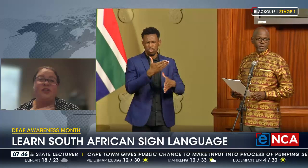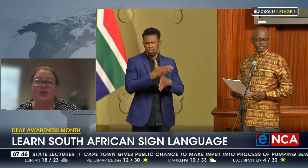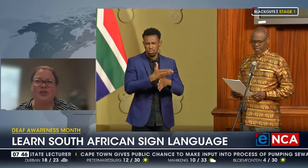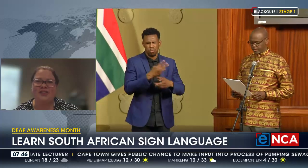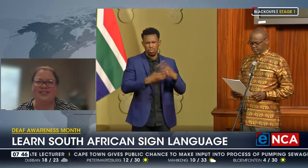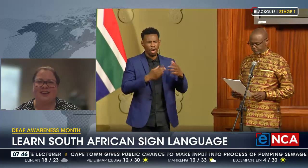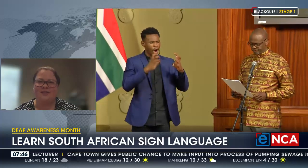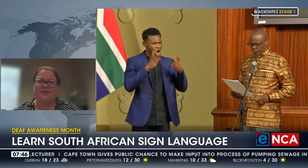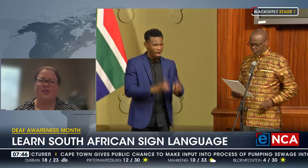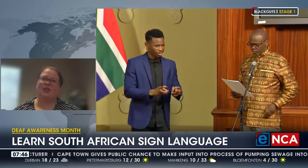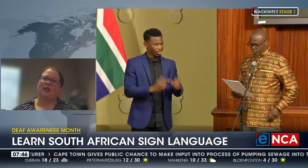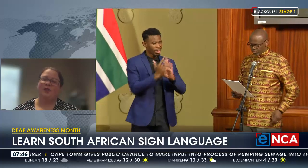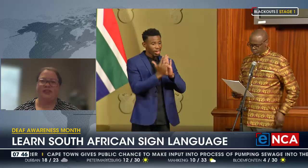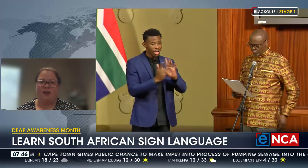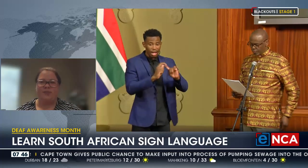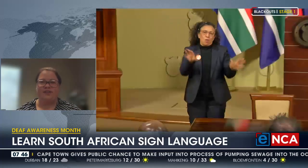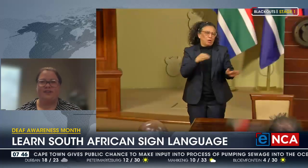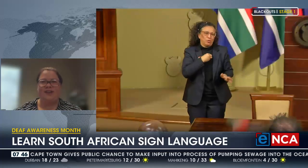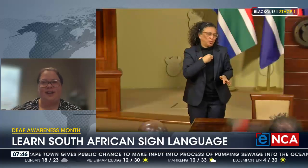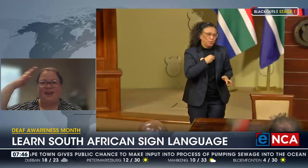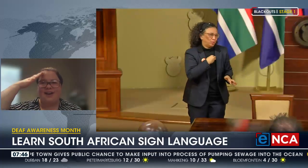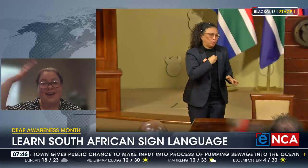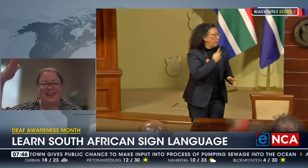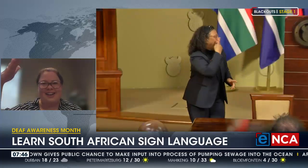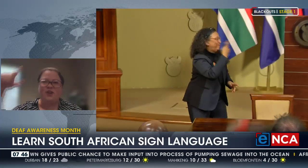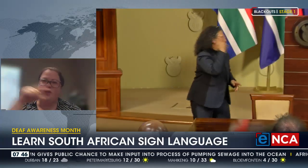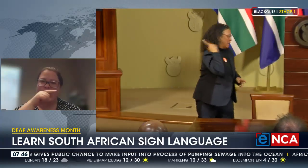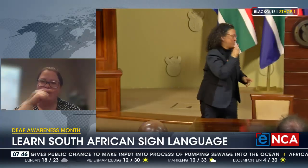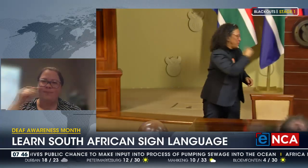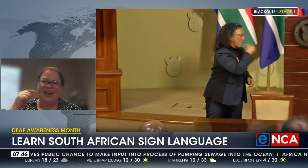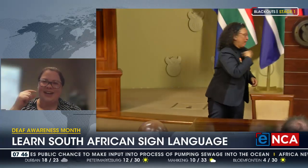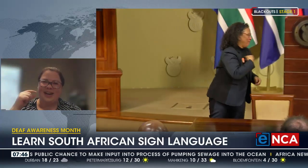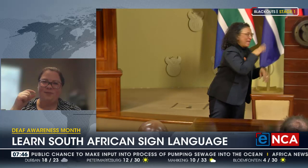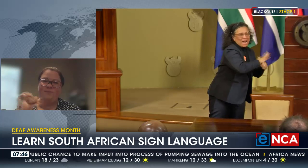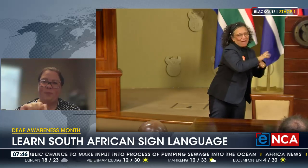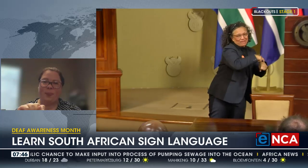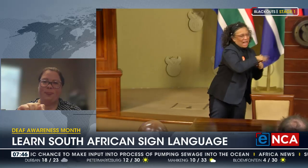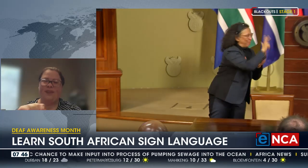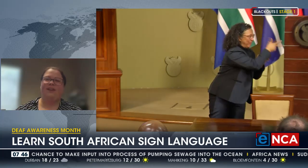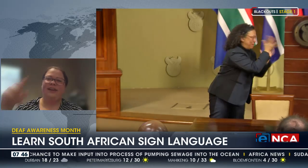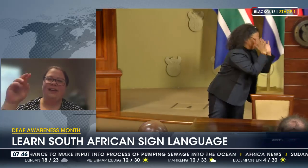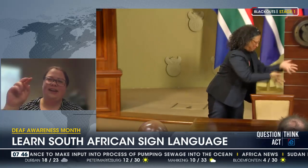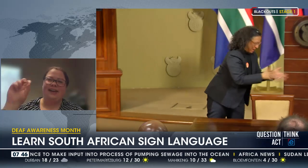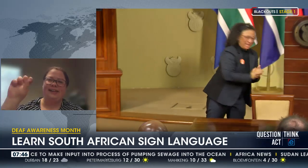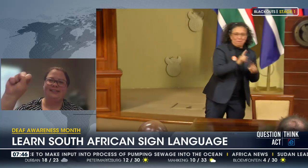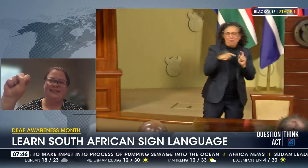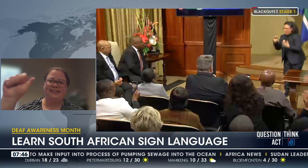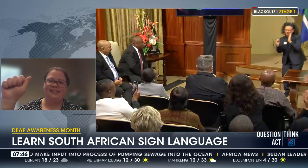to introduce yourself. So, for example, hi, my name is